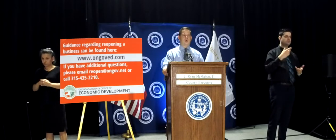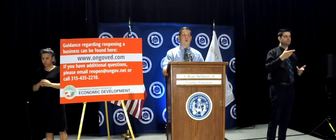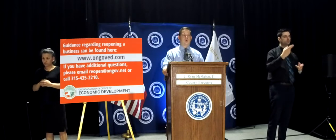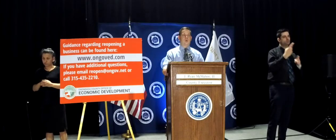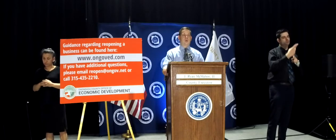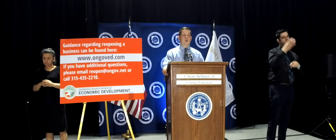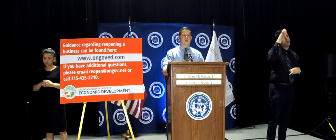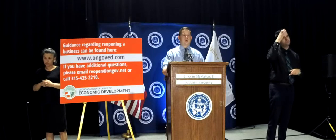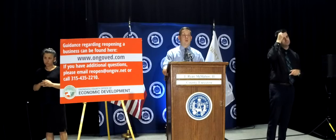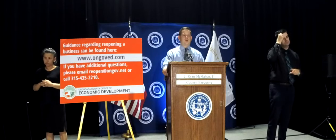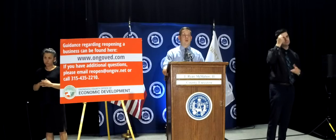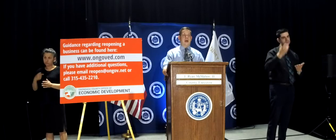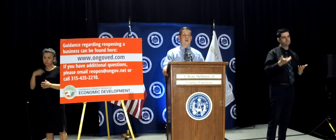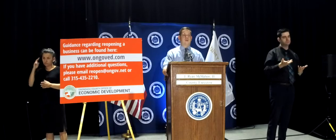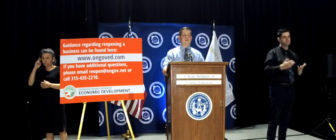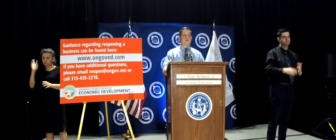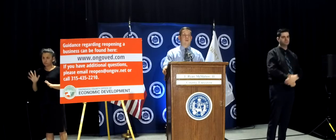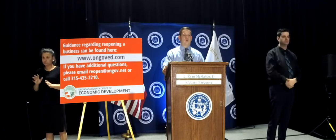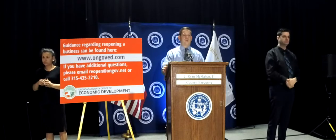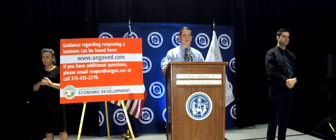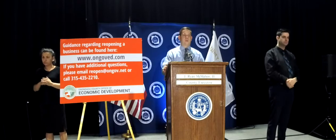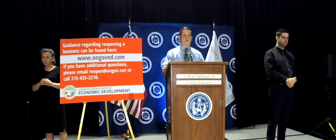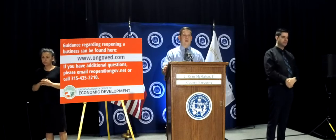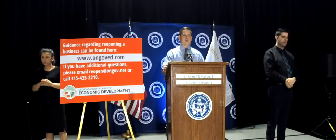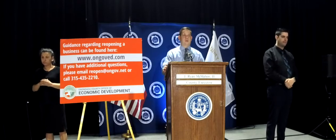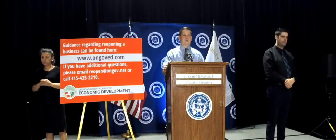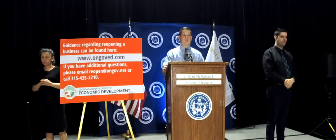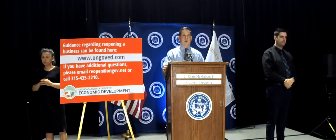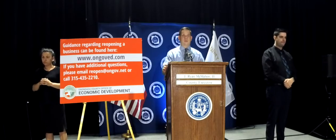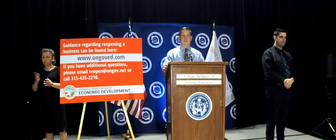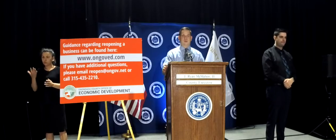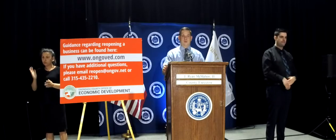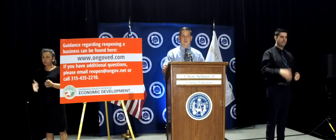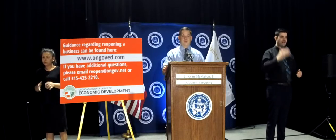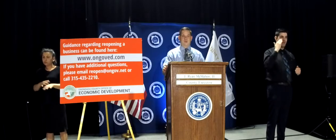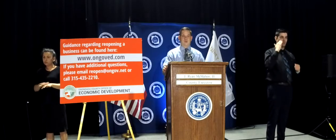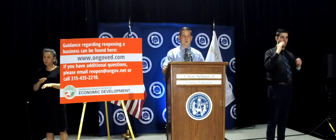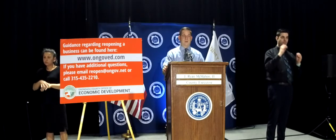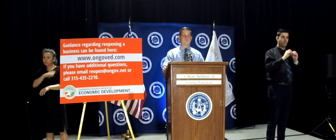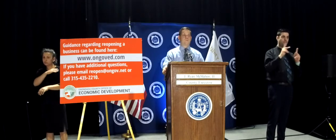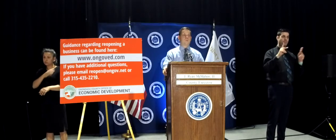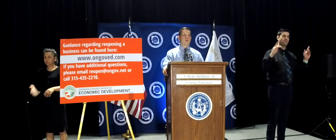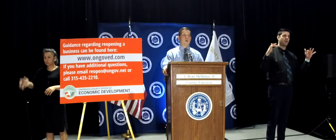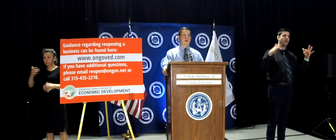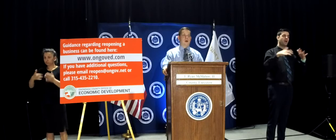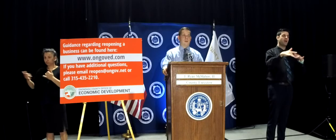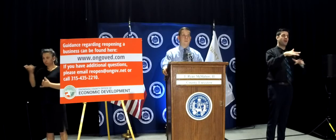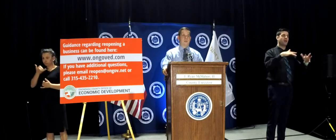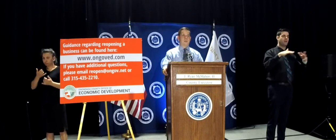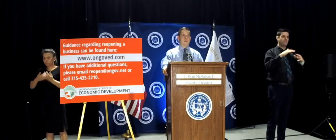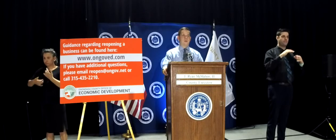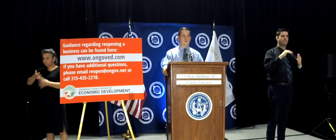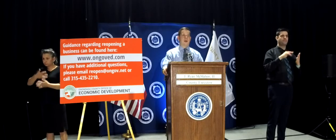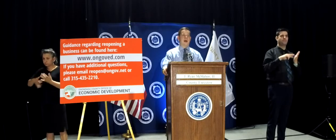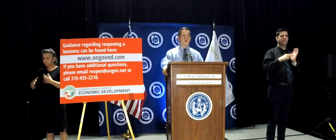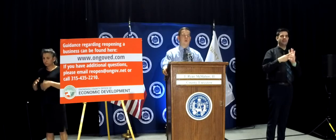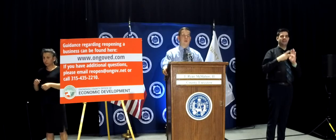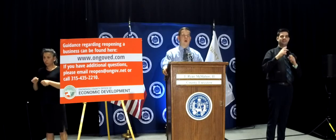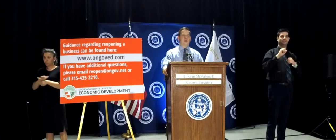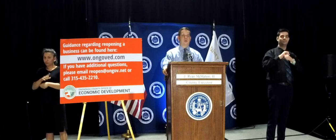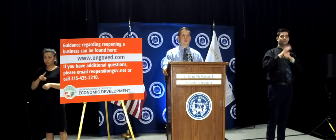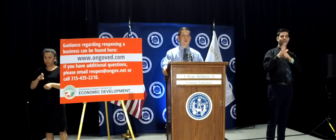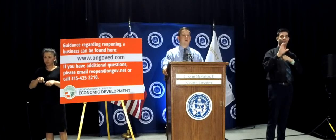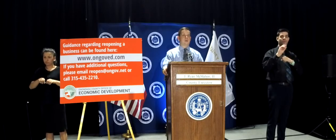we know when you have more people together, there's more opportunity for the virus to spread. Right now,